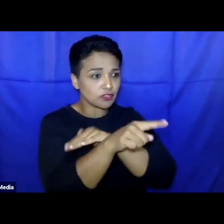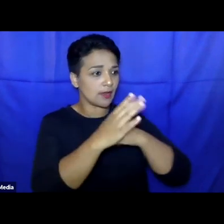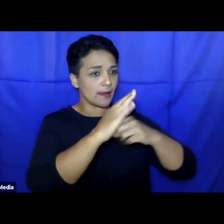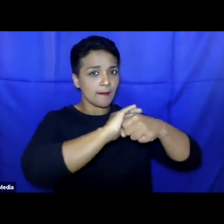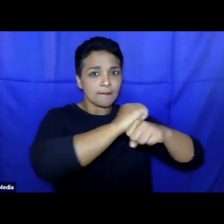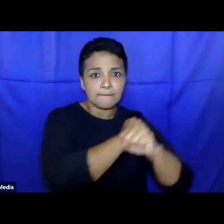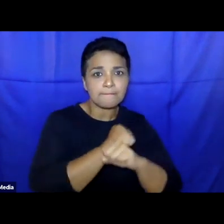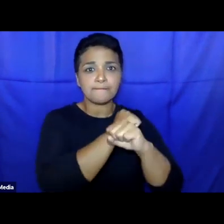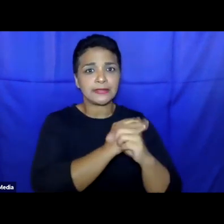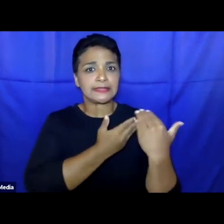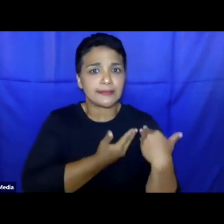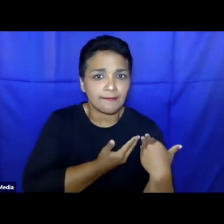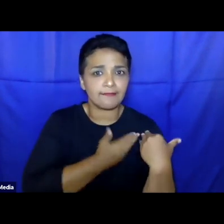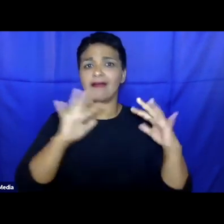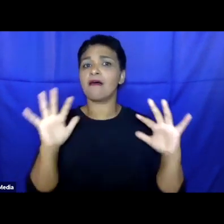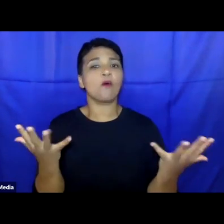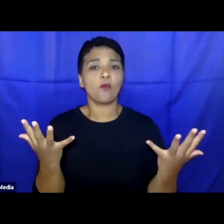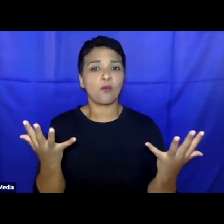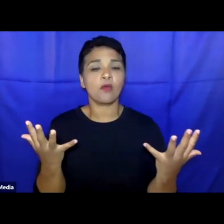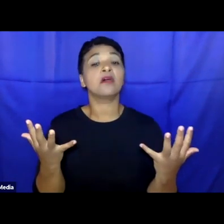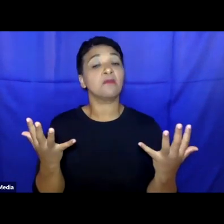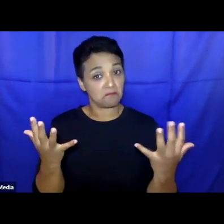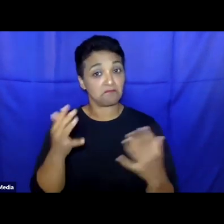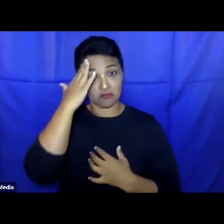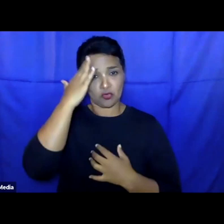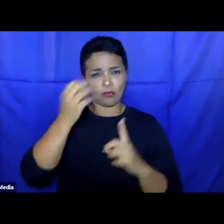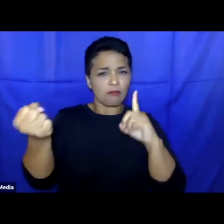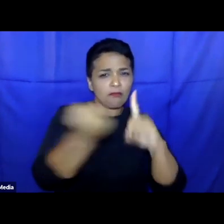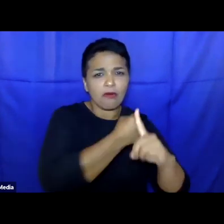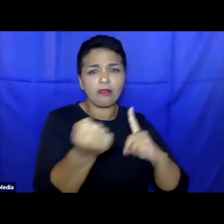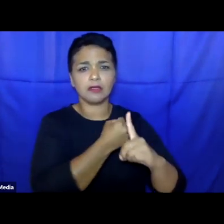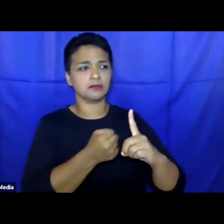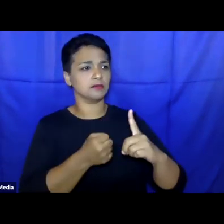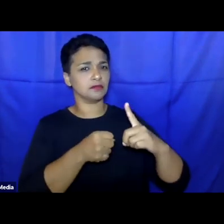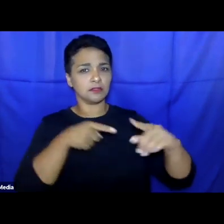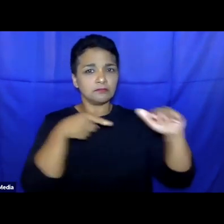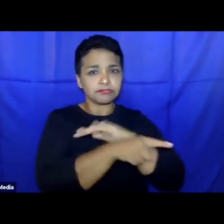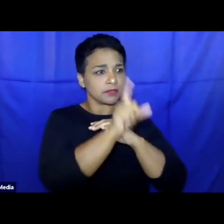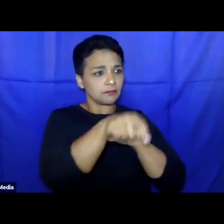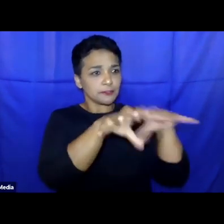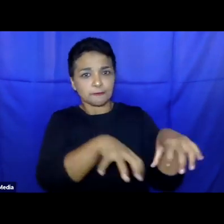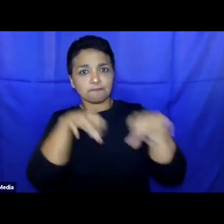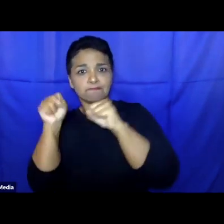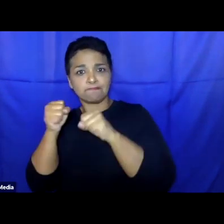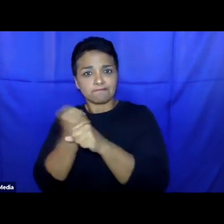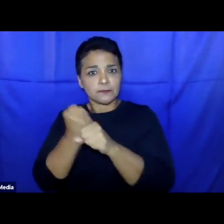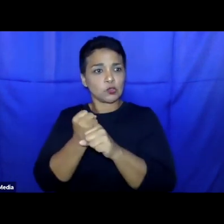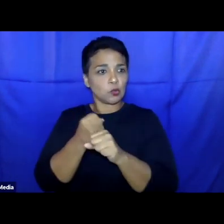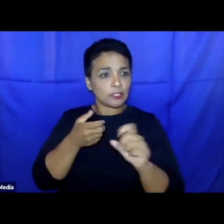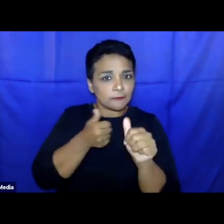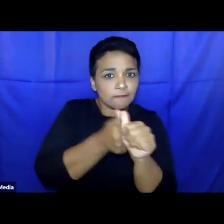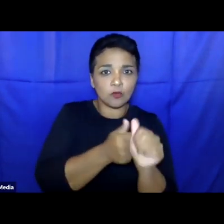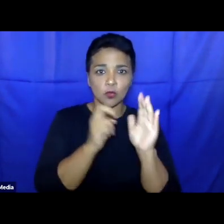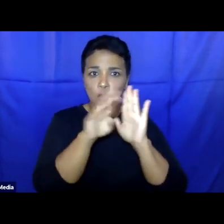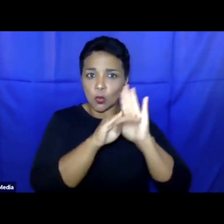Of course, states have obligation to protect them against violence, against human trafficking, and other violations and abuses